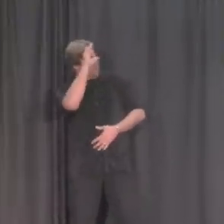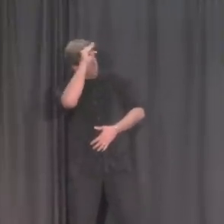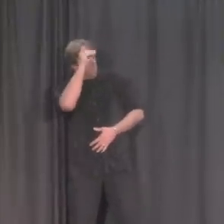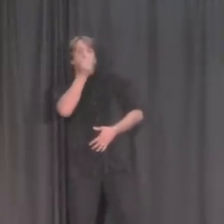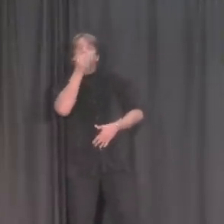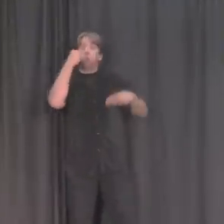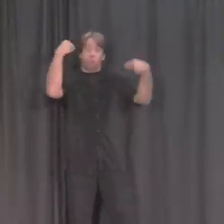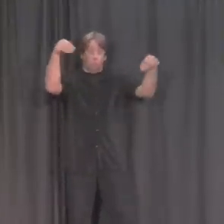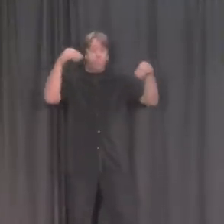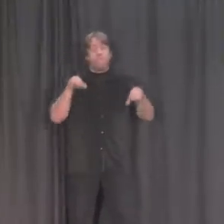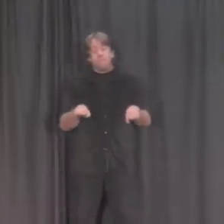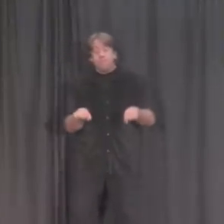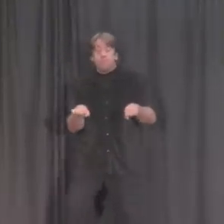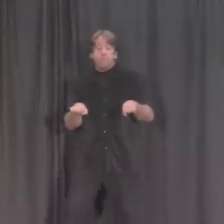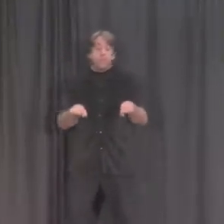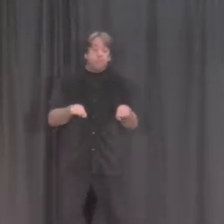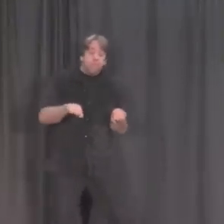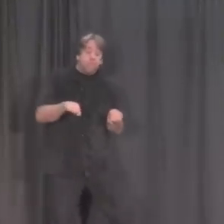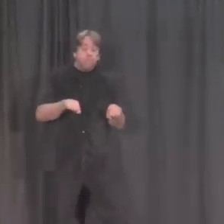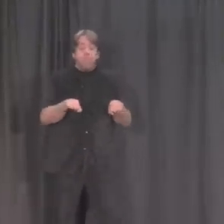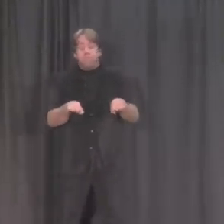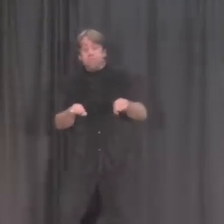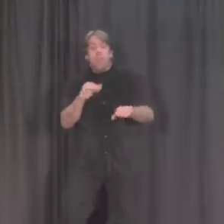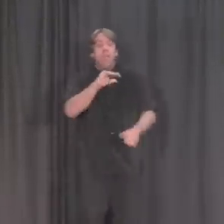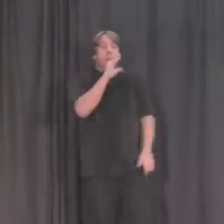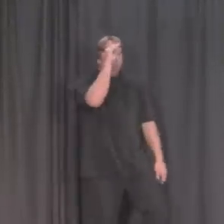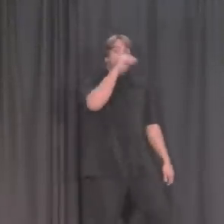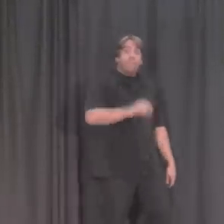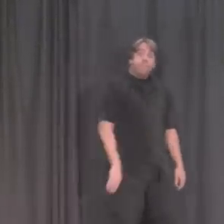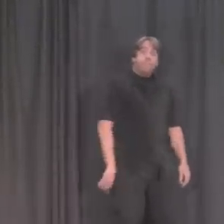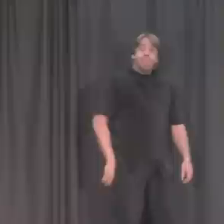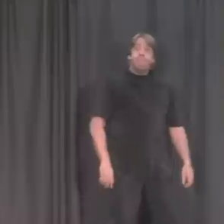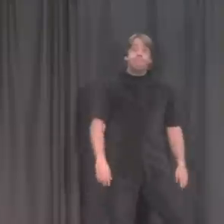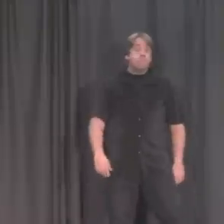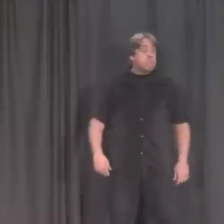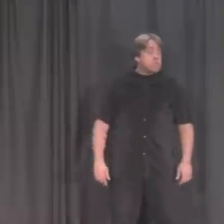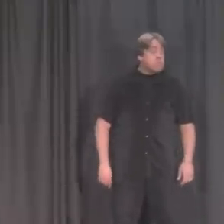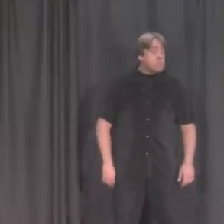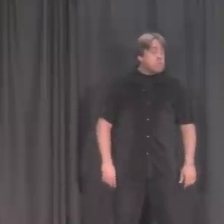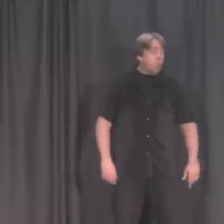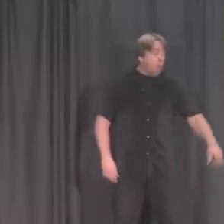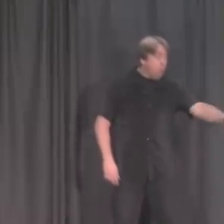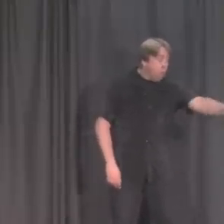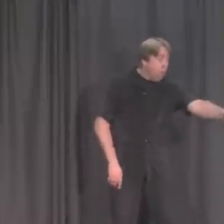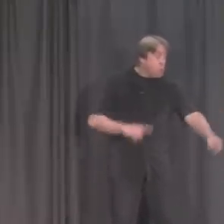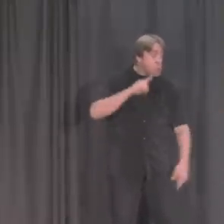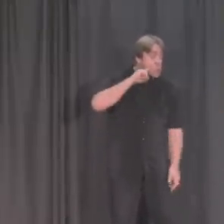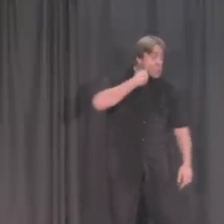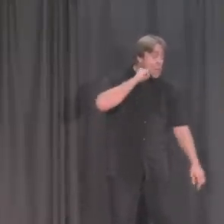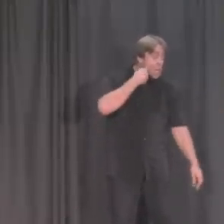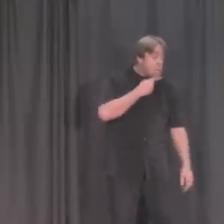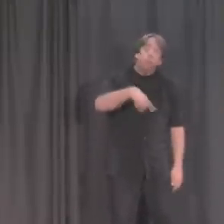grocery store and I watched a mother, hearing mother with her hearing son. They were walking by and the little boy